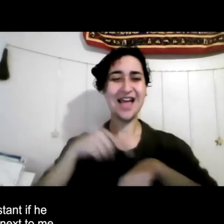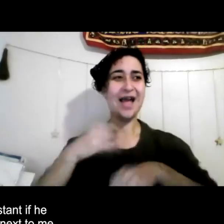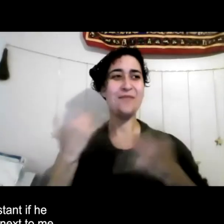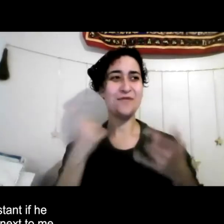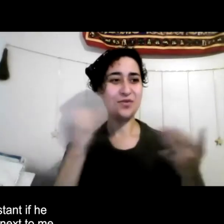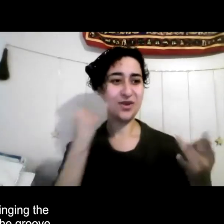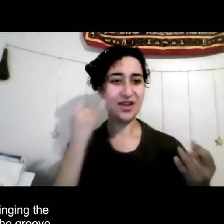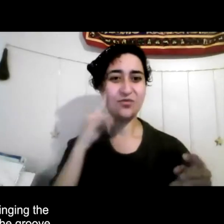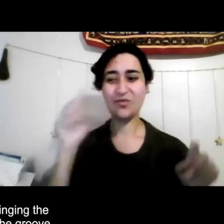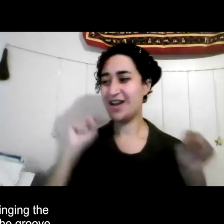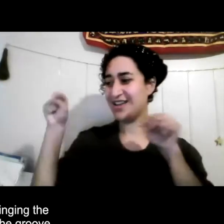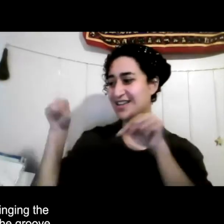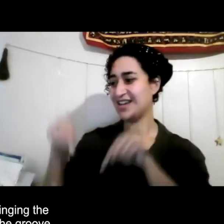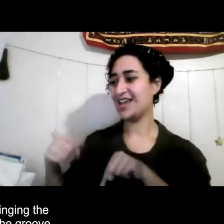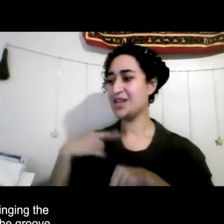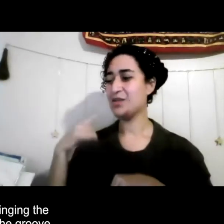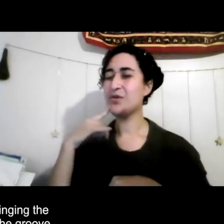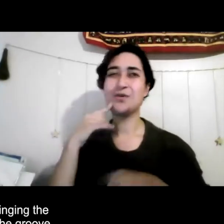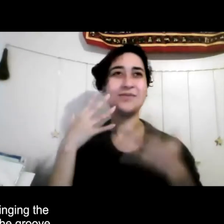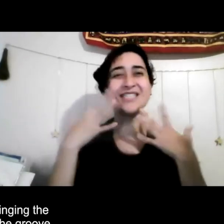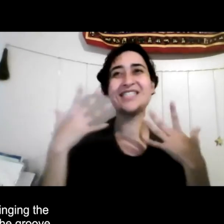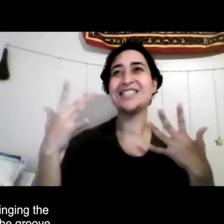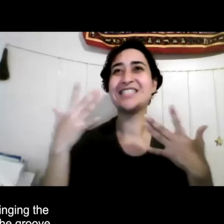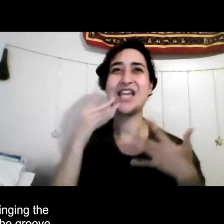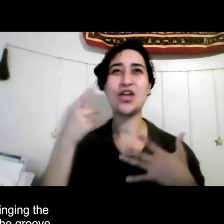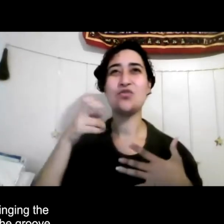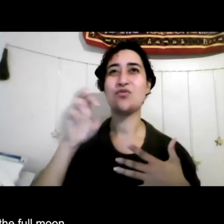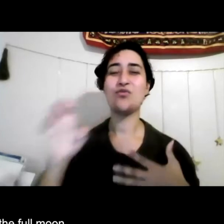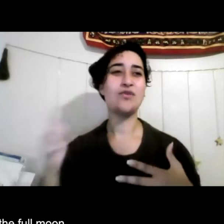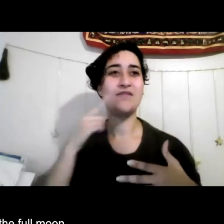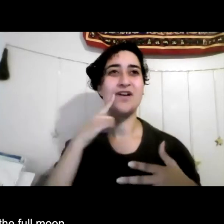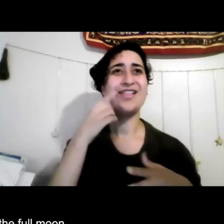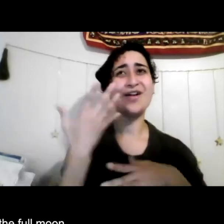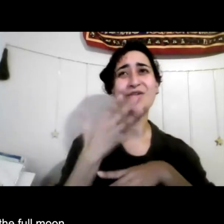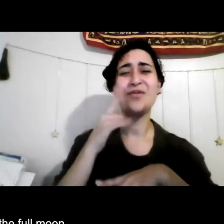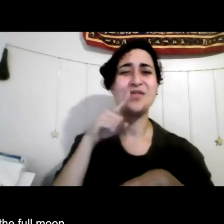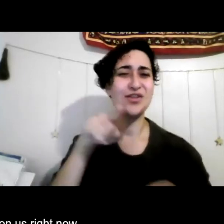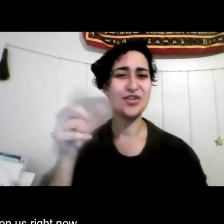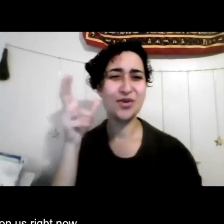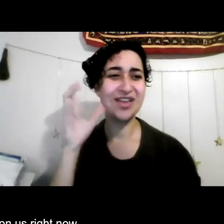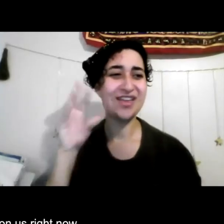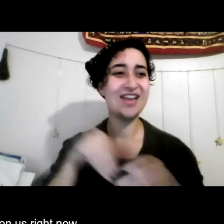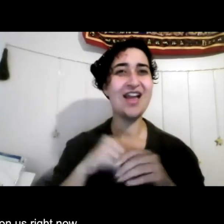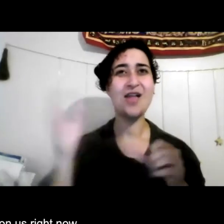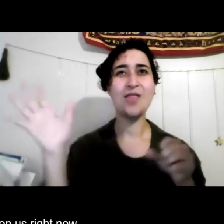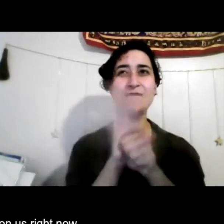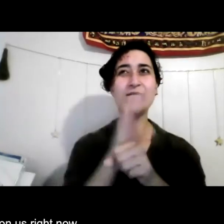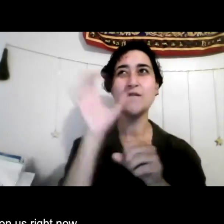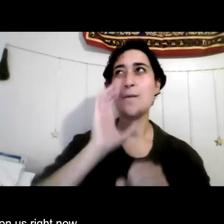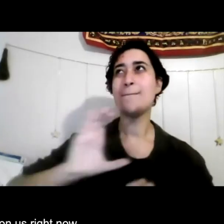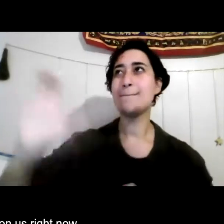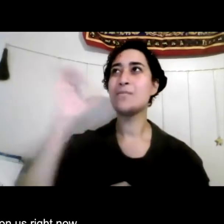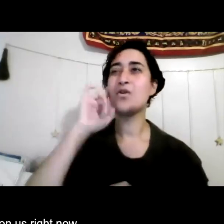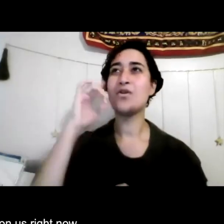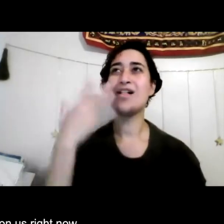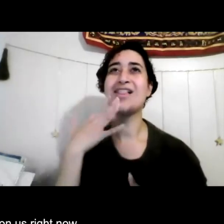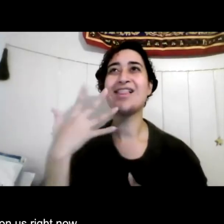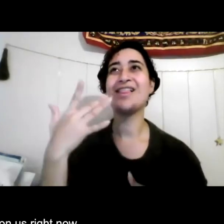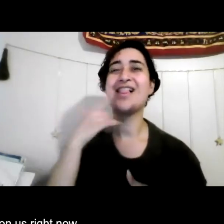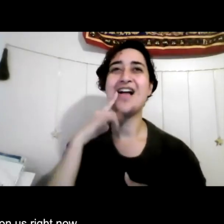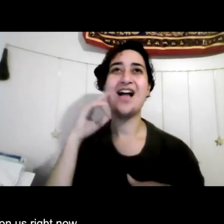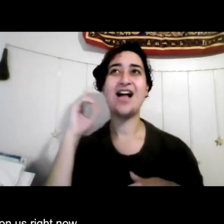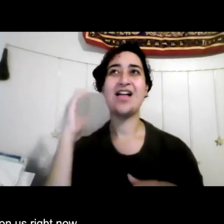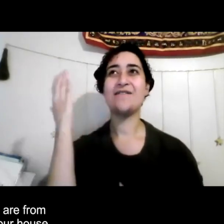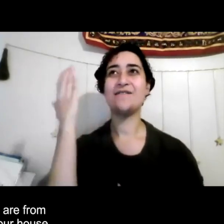right next to me. He would be singing the groove along the groove that you hear in the full moon, the light that falls upon us